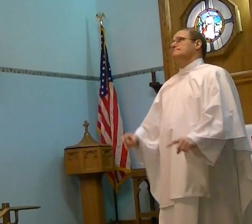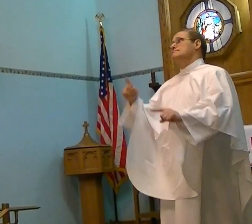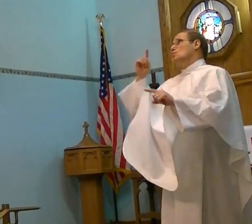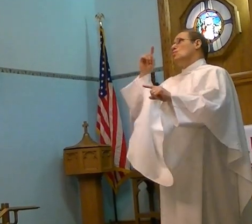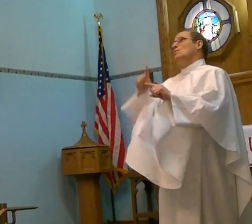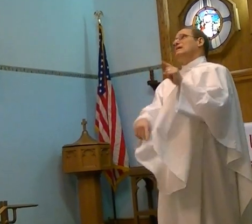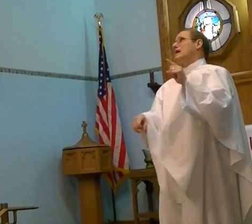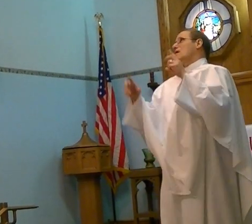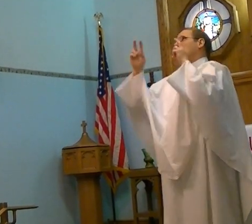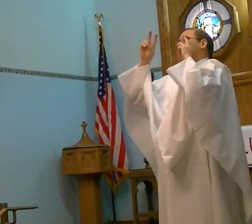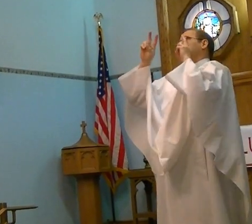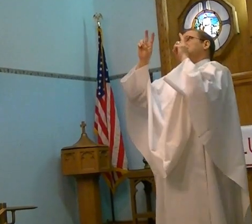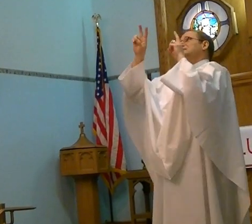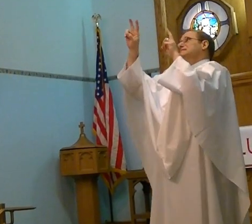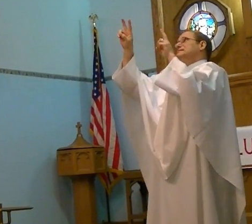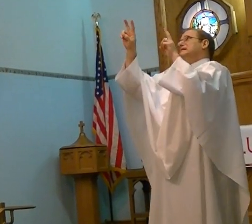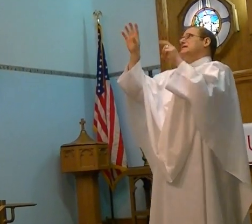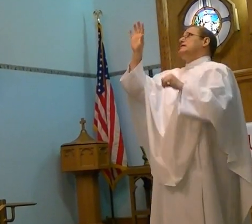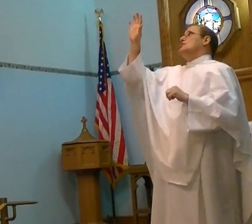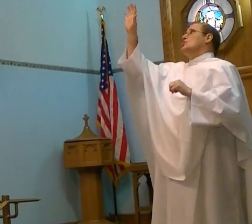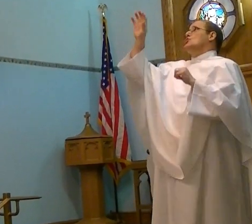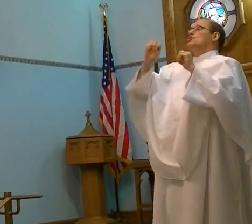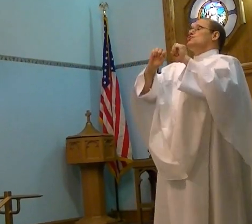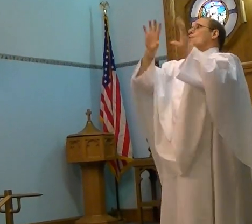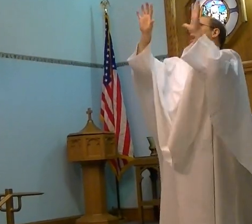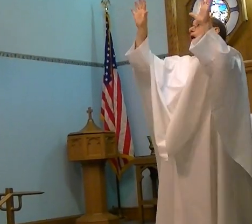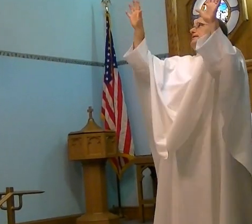We cannot see your light.